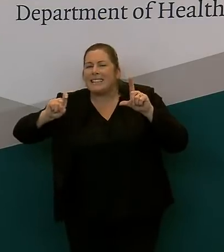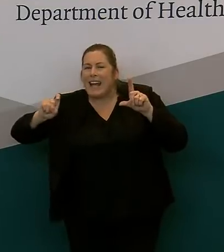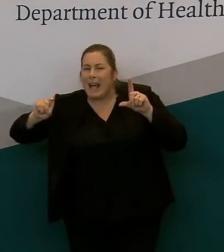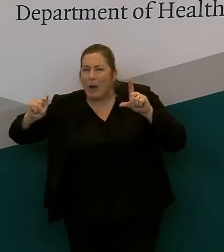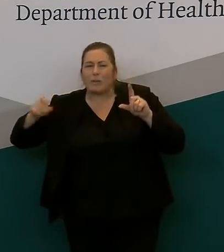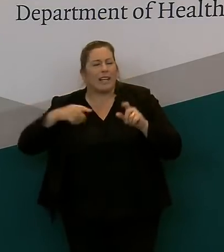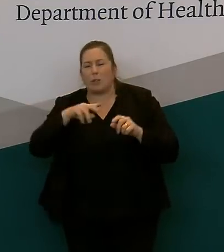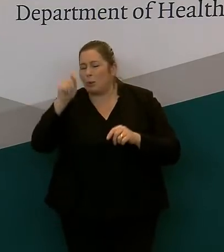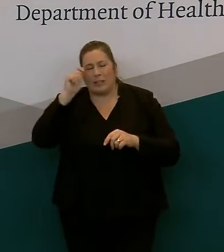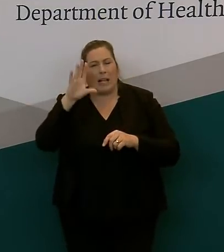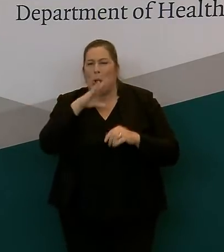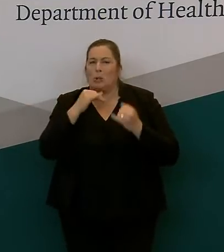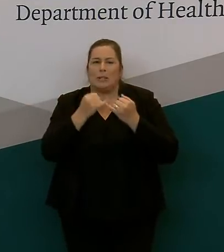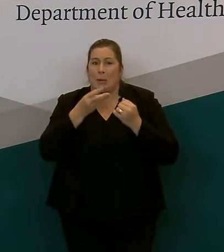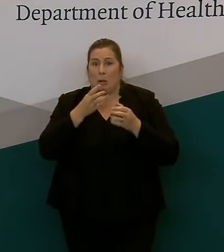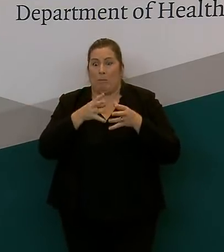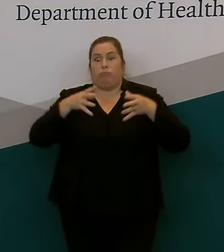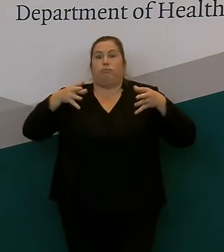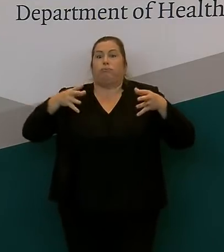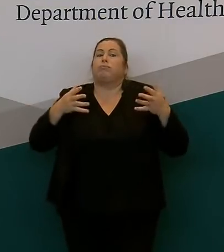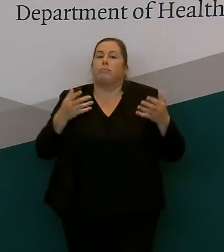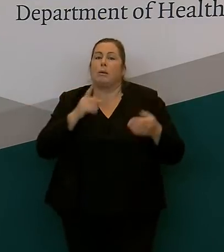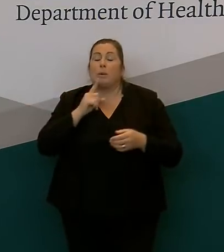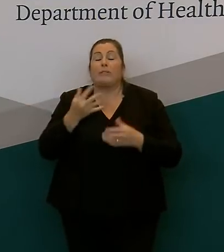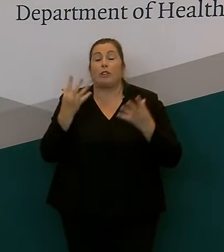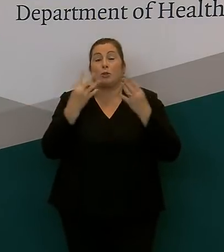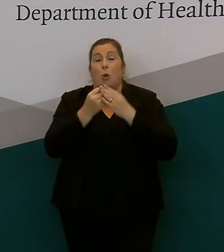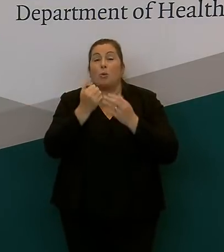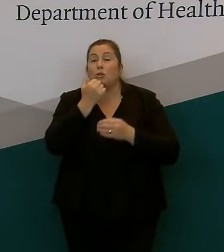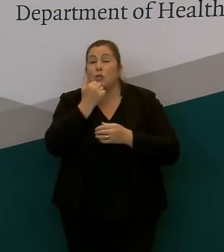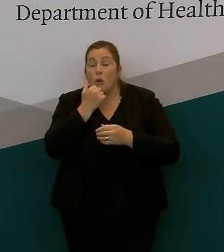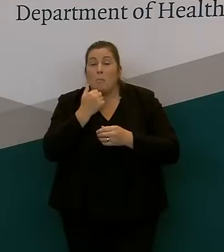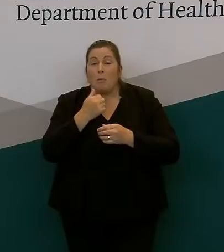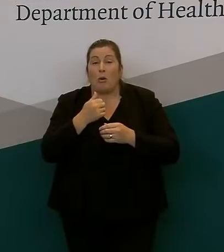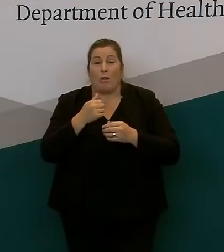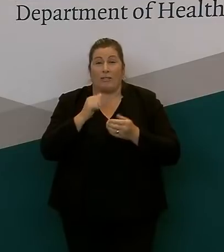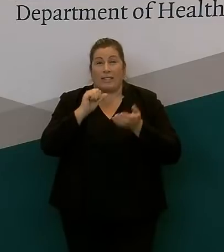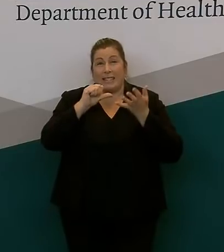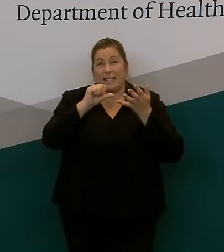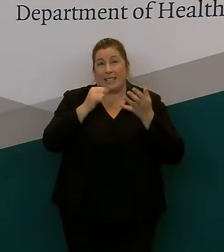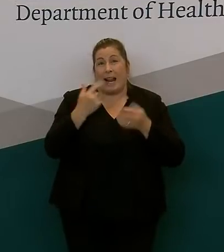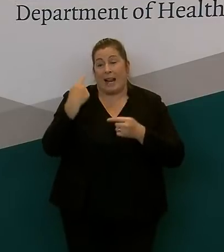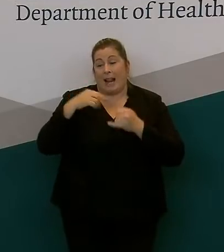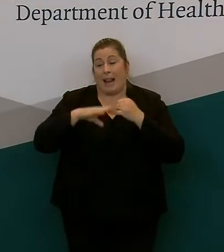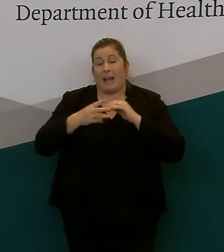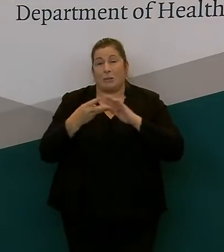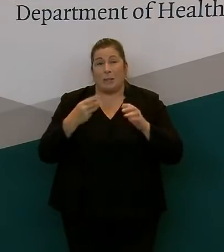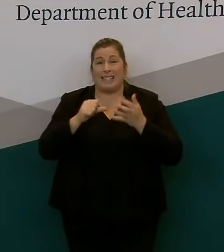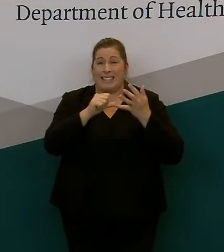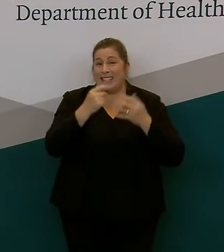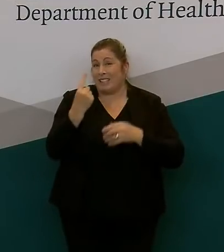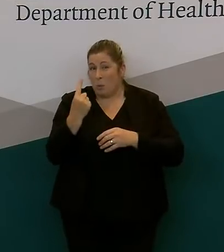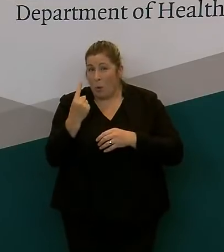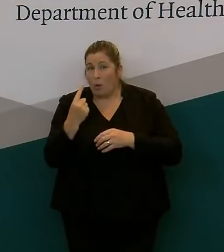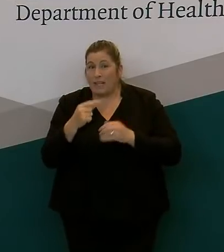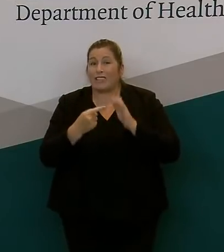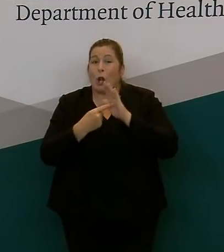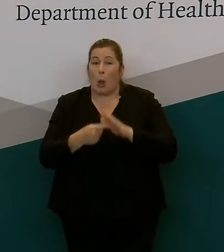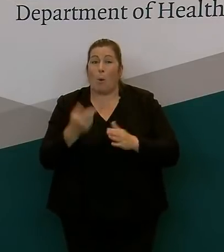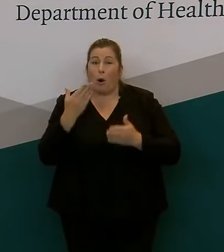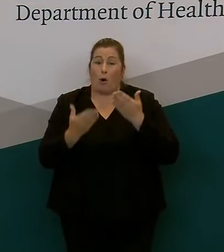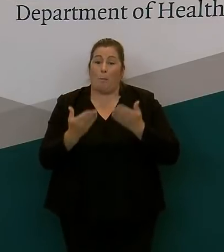cases to increase. If you look at the total number of cases last week, 61, it's lower than the total number of cases reported in the preceding